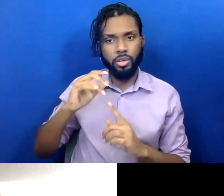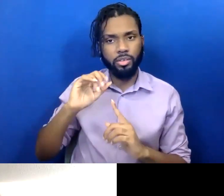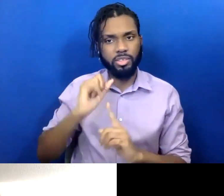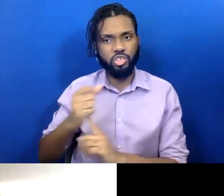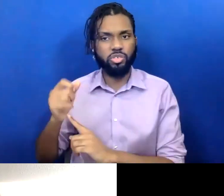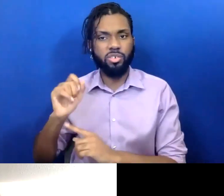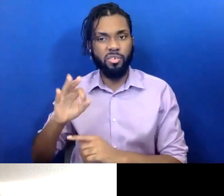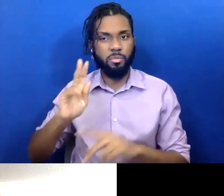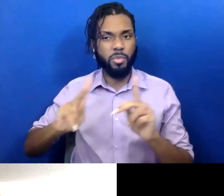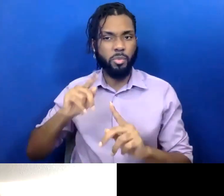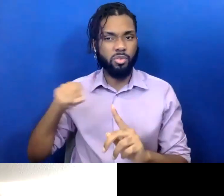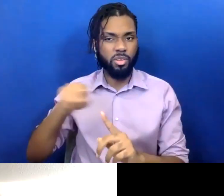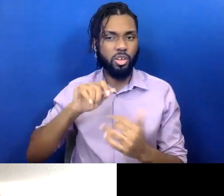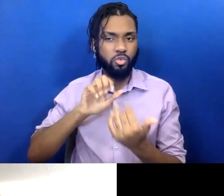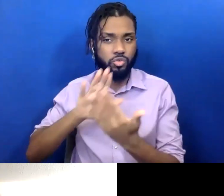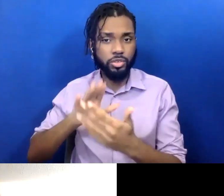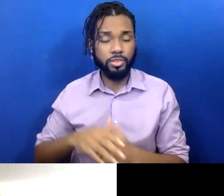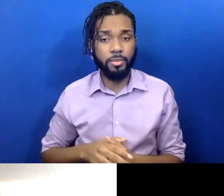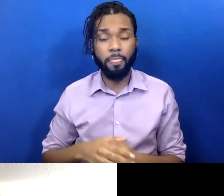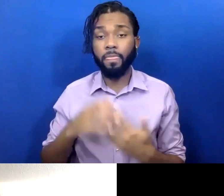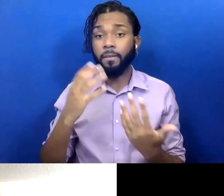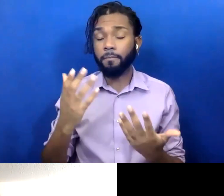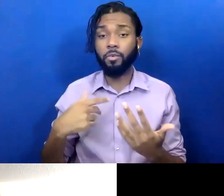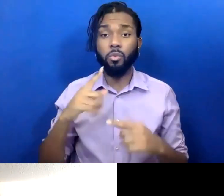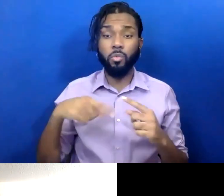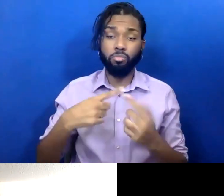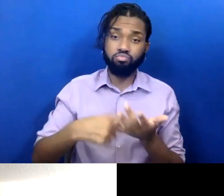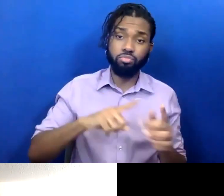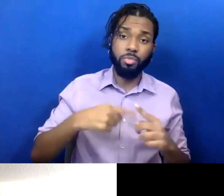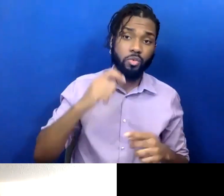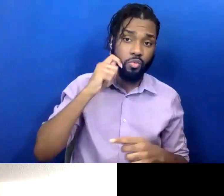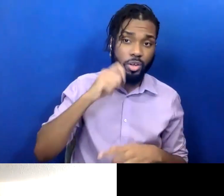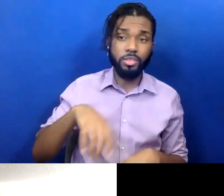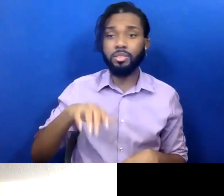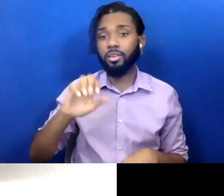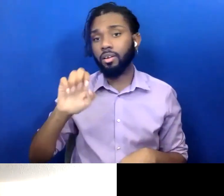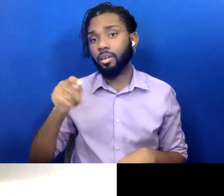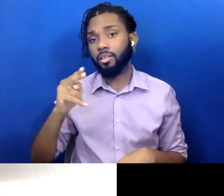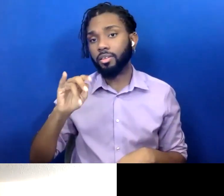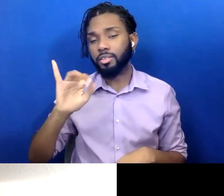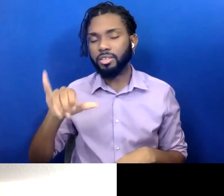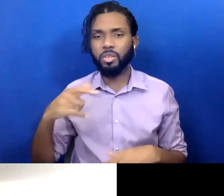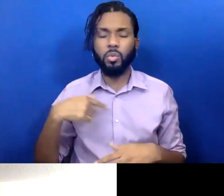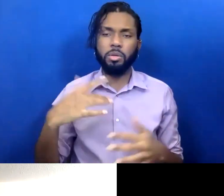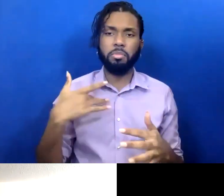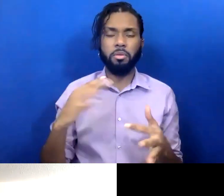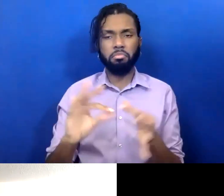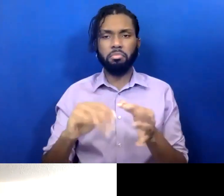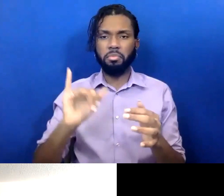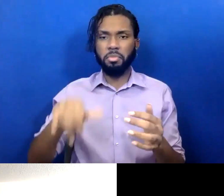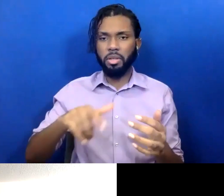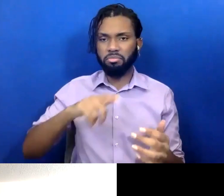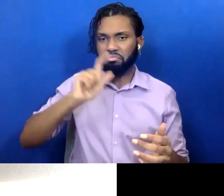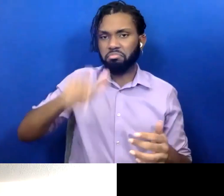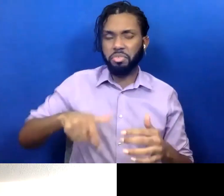addressing. So by referring to discussions of race and ethnicity as, unnecessary baggage for linguistic studies, which